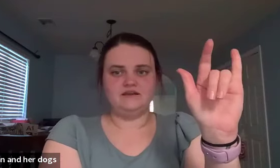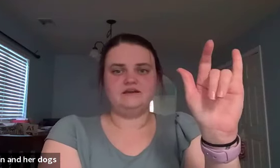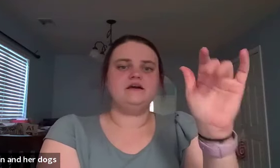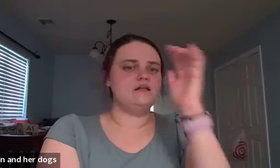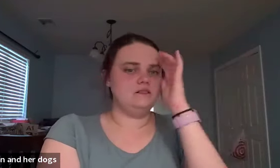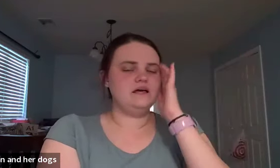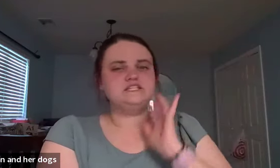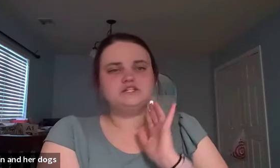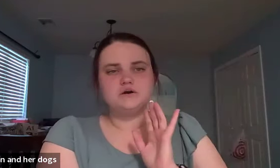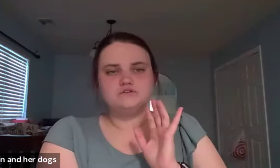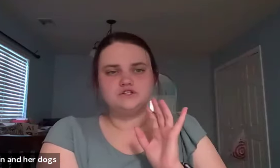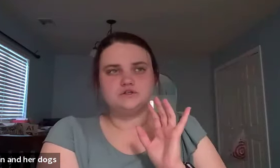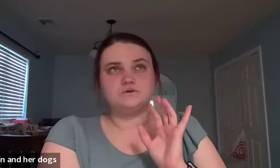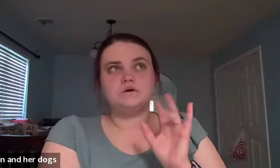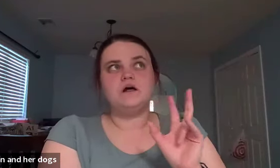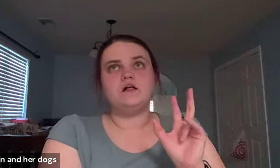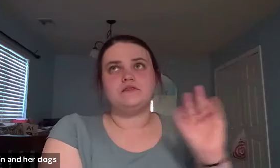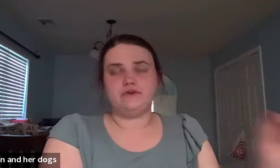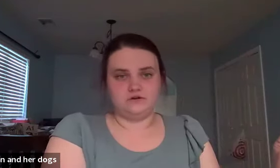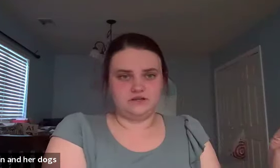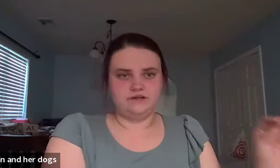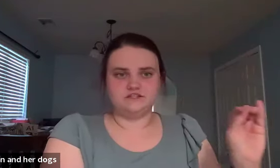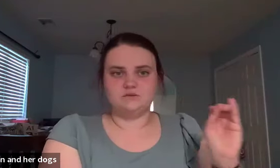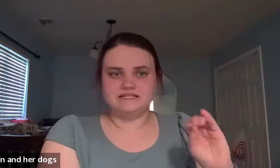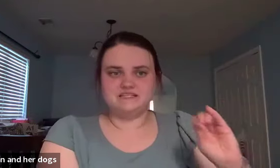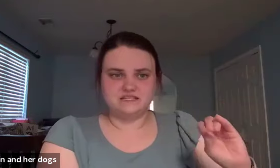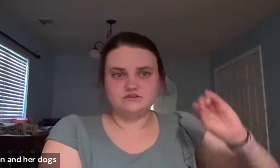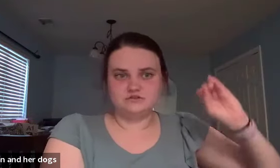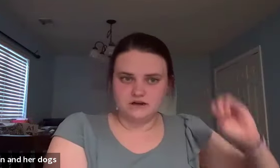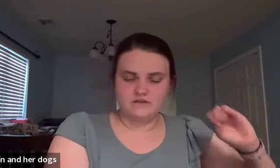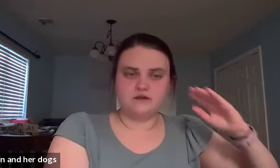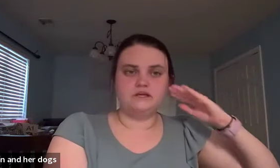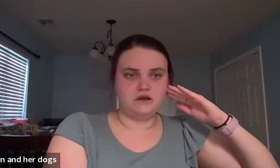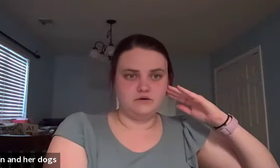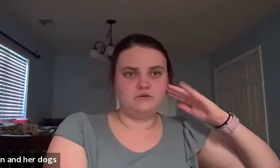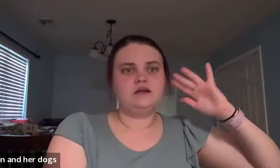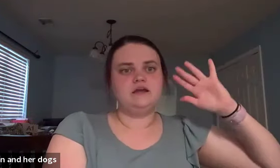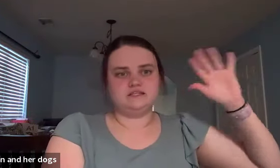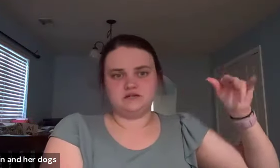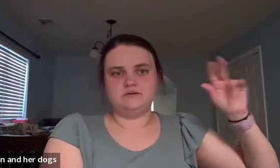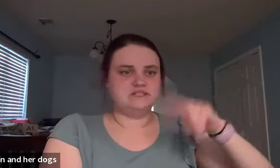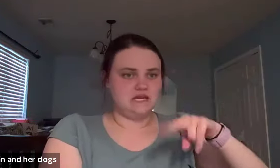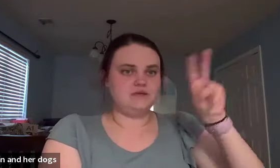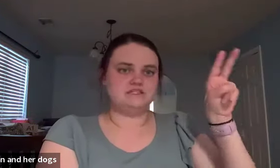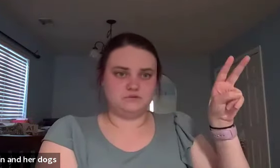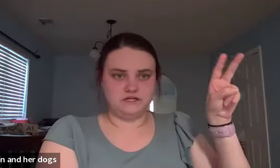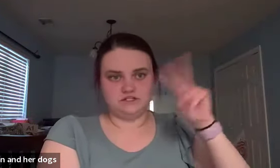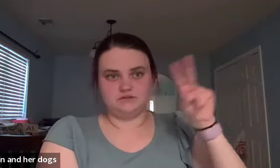Okay. Let's go to 30 because 26 through 29, like we know, is going to be the same as the 22